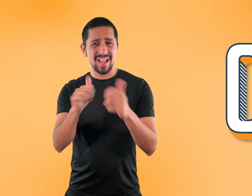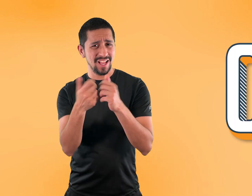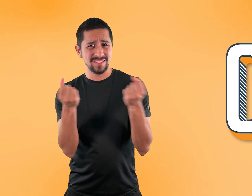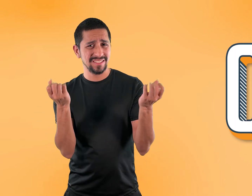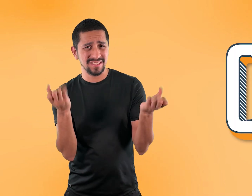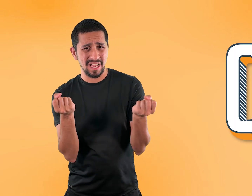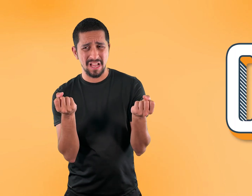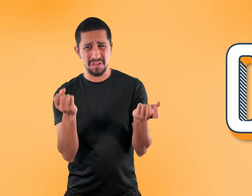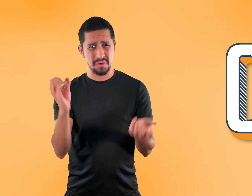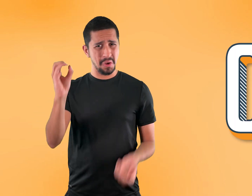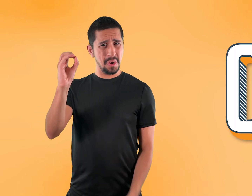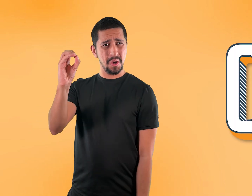How do you sign O?